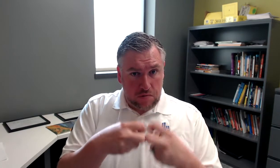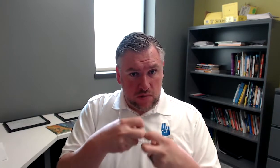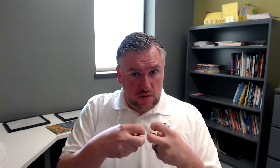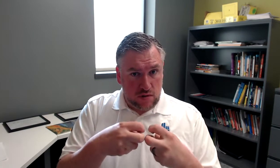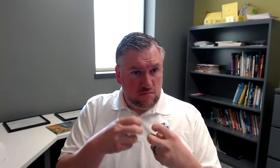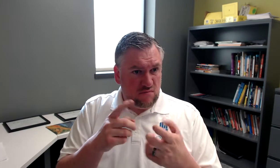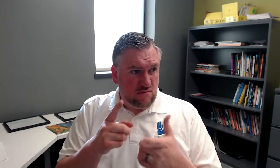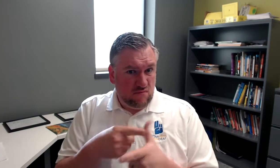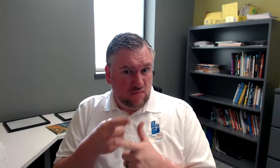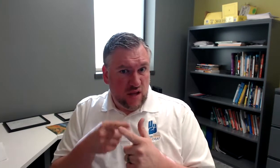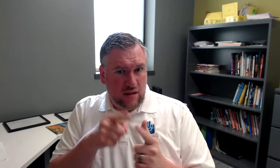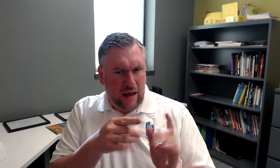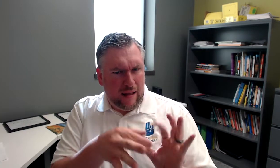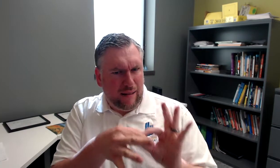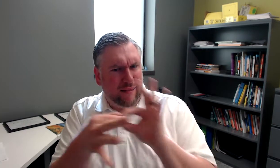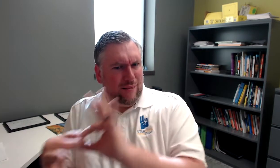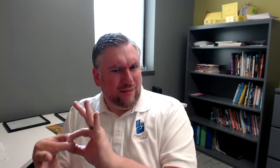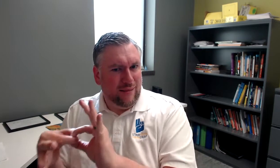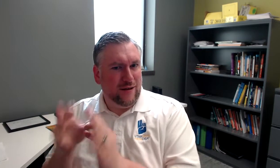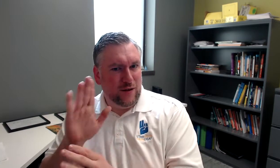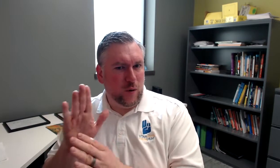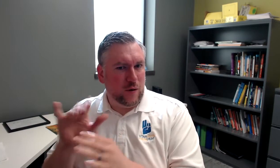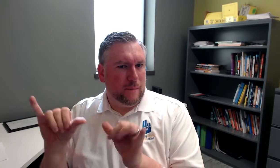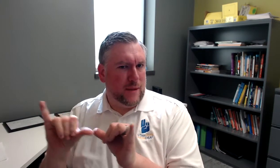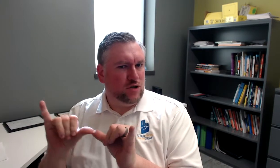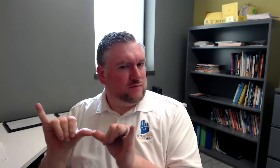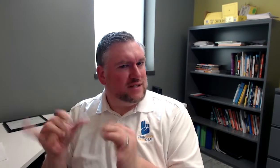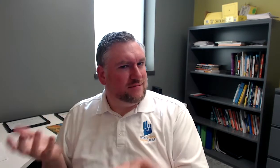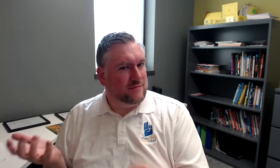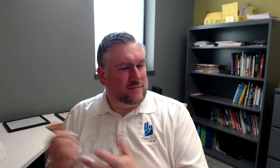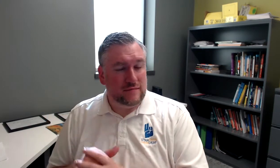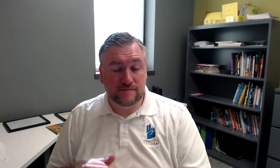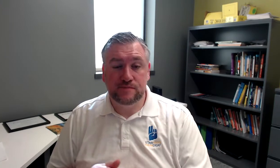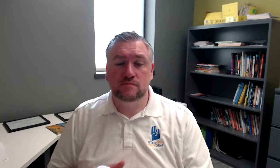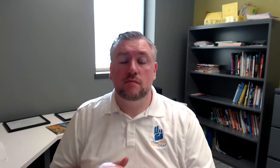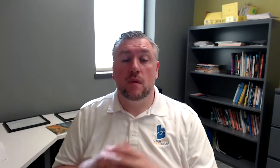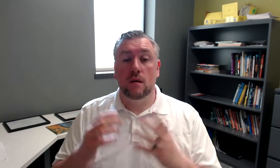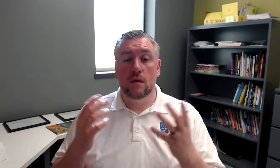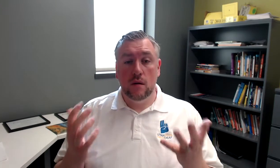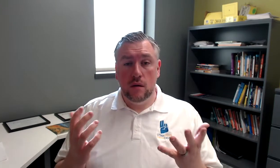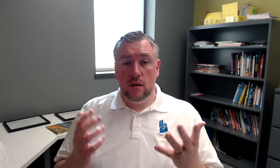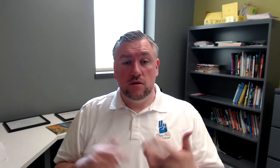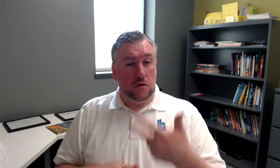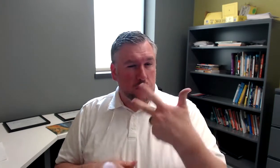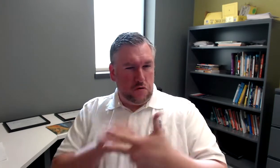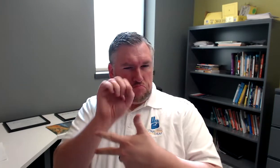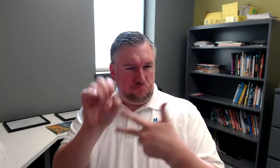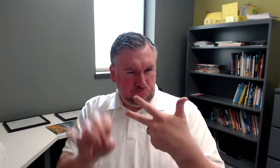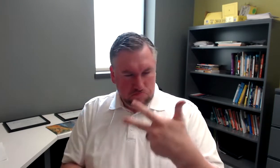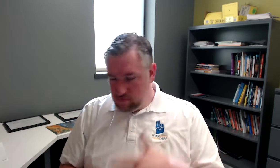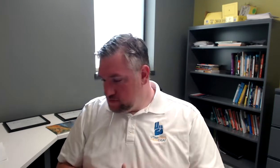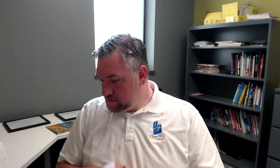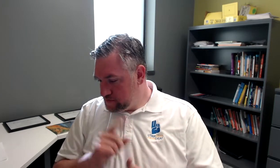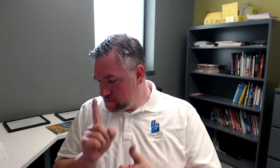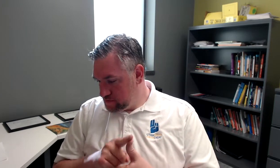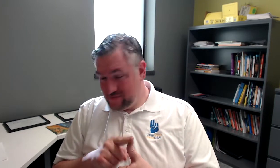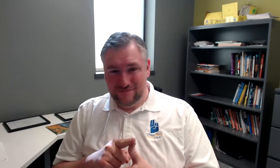math, if you say 5 problems, then that's going to lead to the measurement, of course. So 3 things to